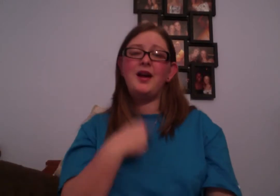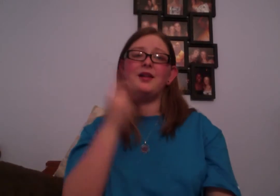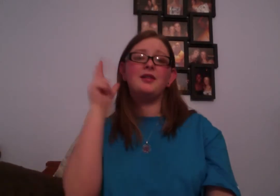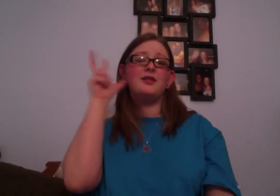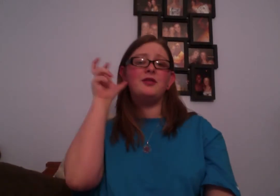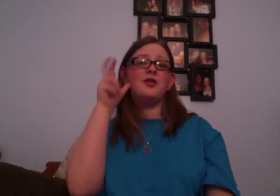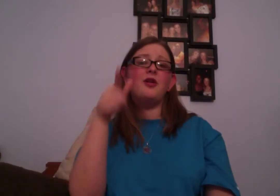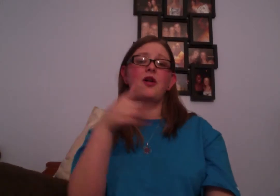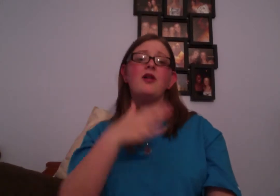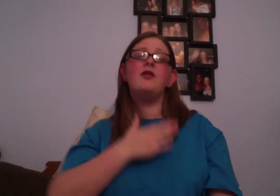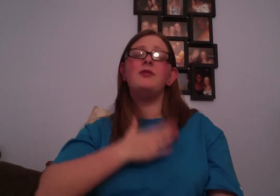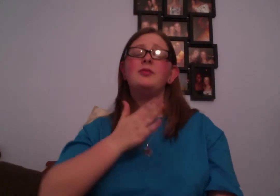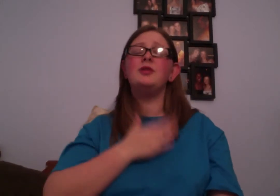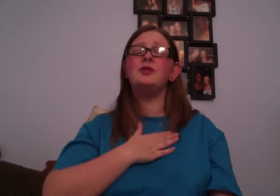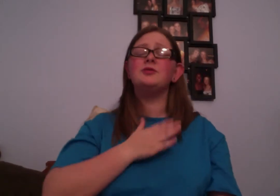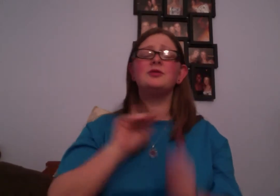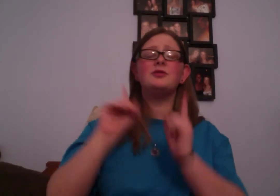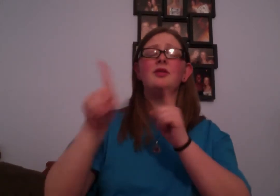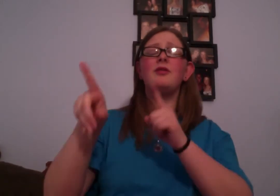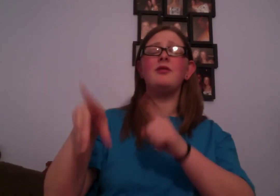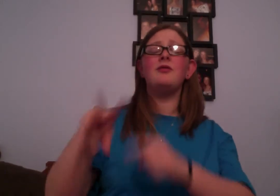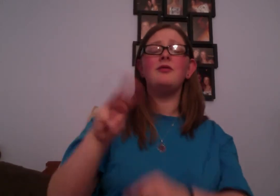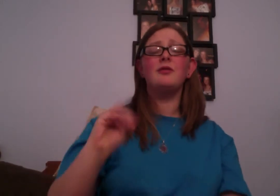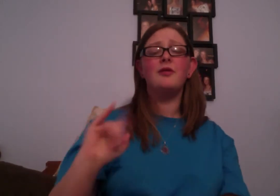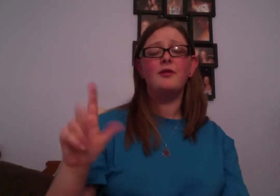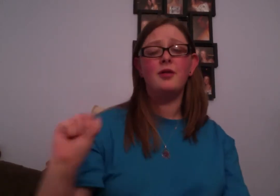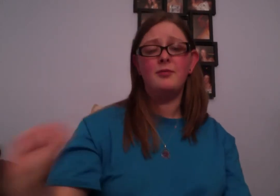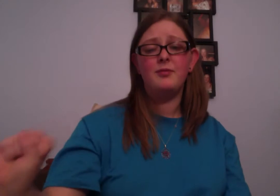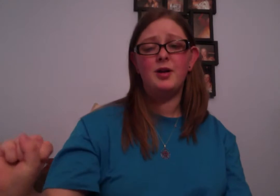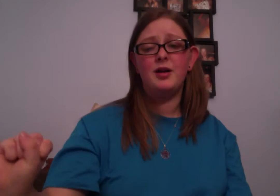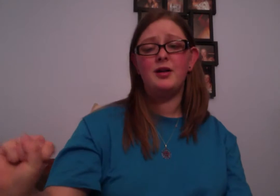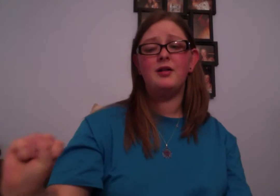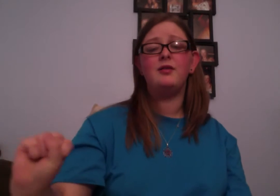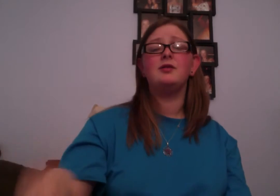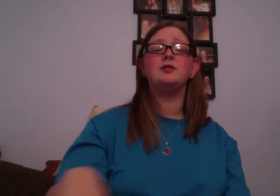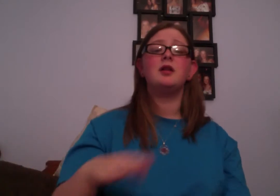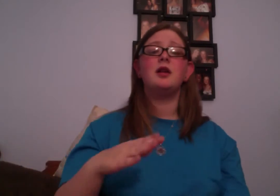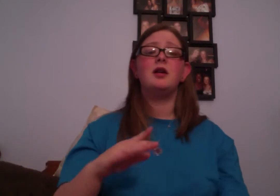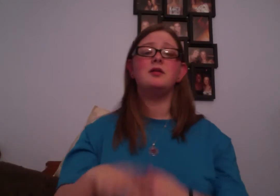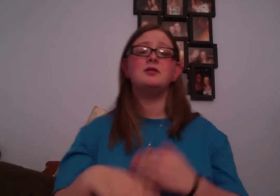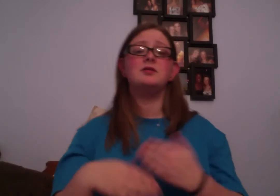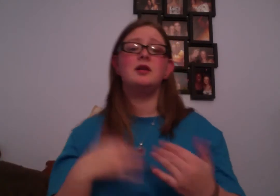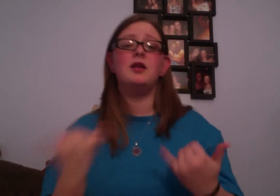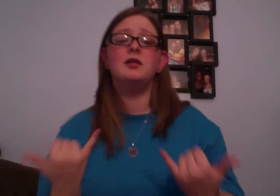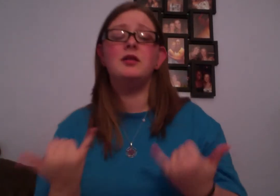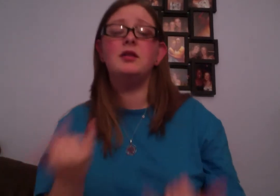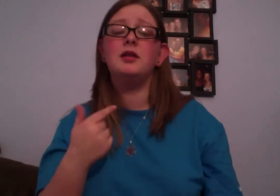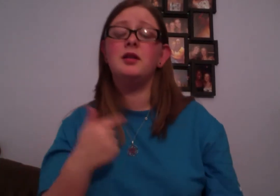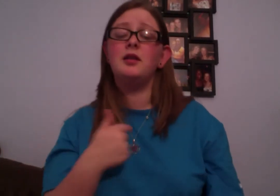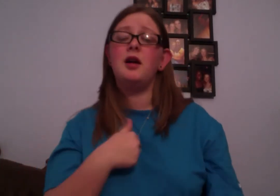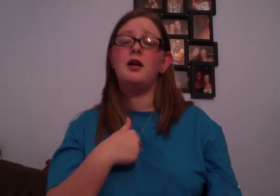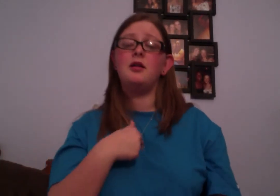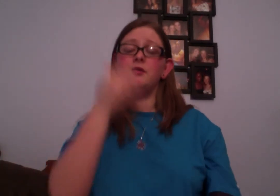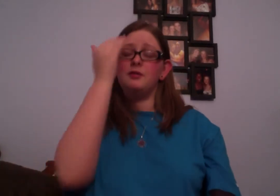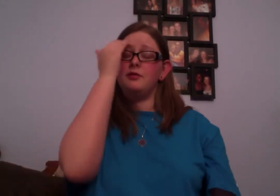hear your heartbeat just go on for miles And suddenly I know